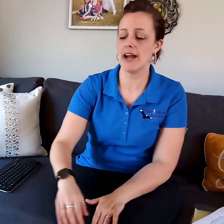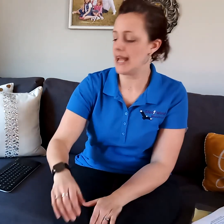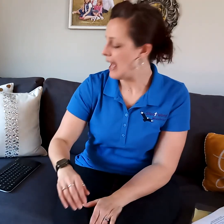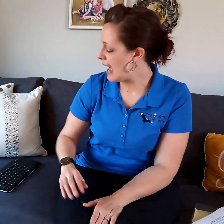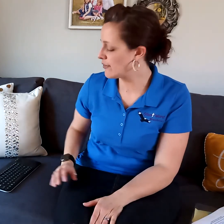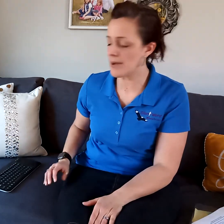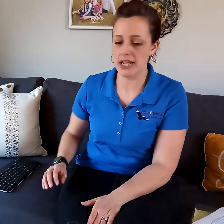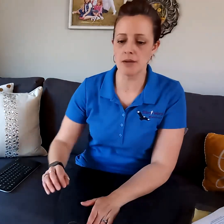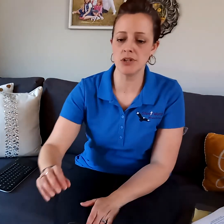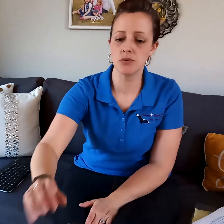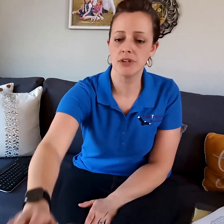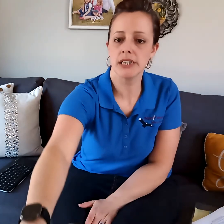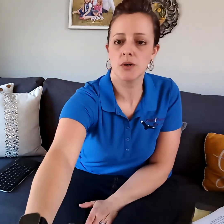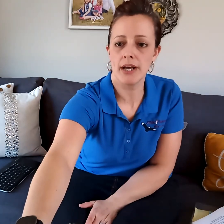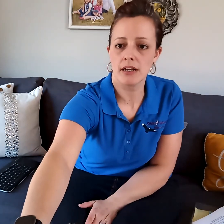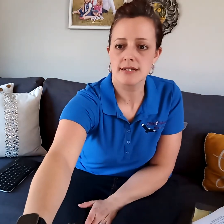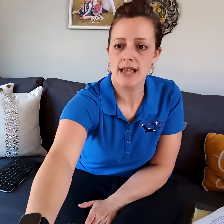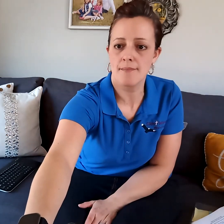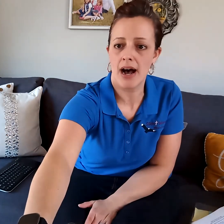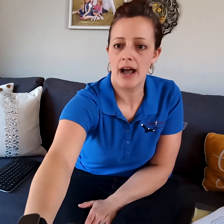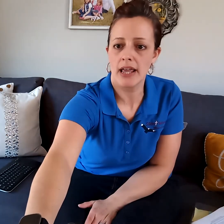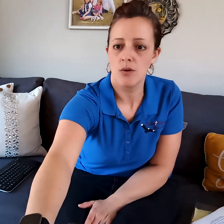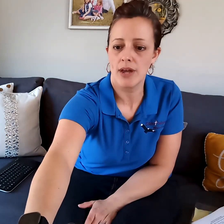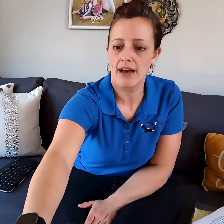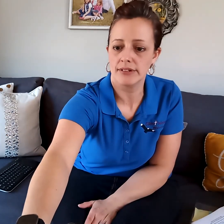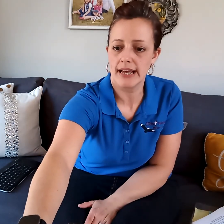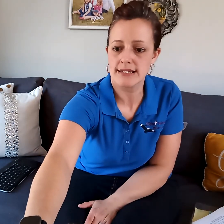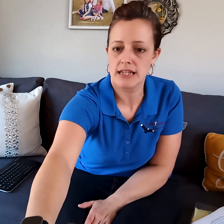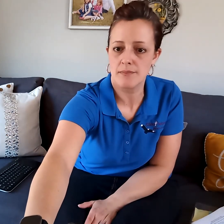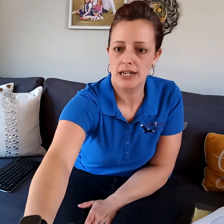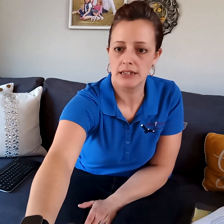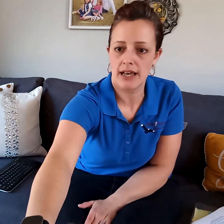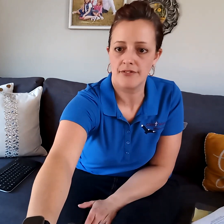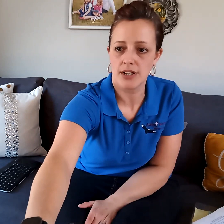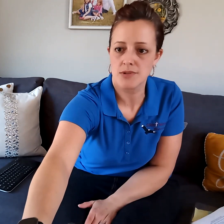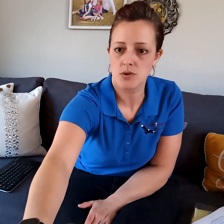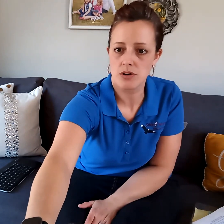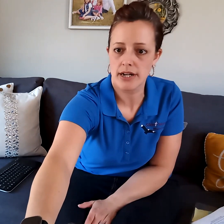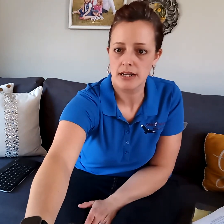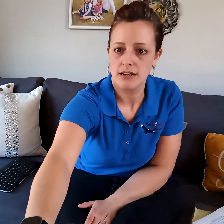right? Everybody unmute really quick. Say bye. We have less than a minute left. I'm sorry.